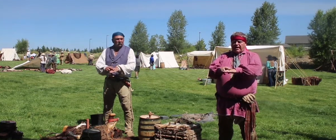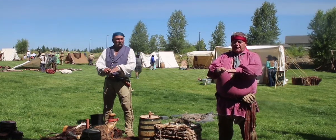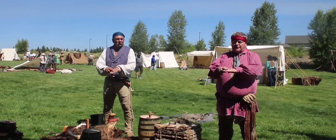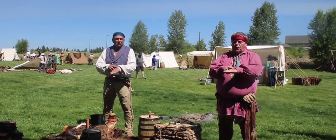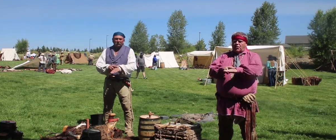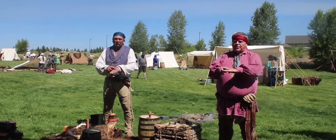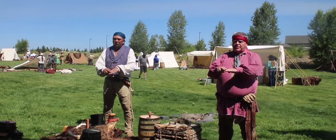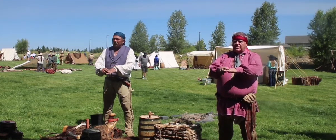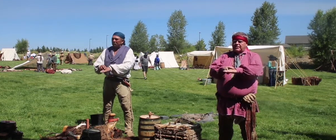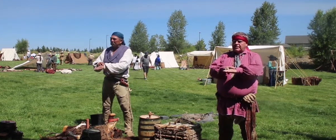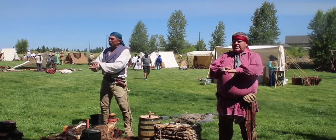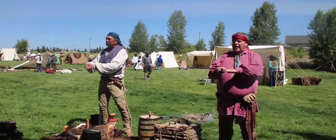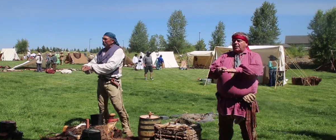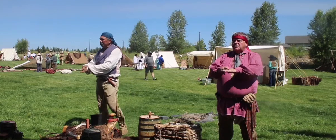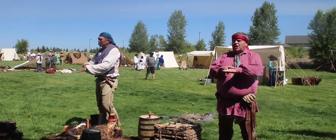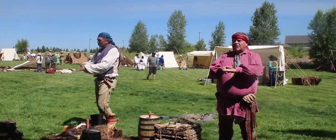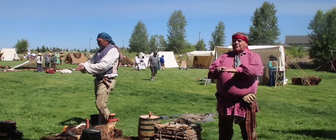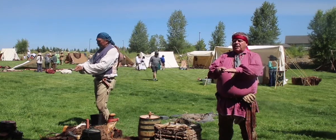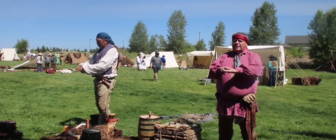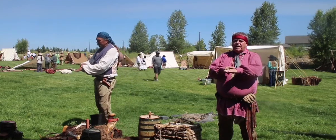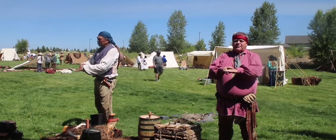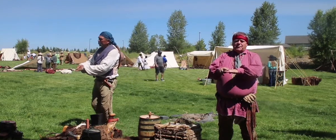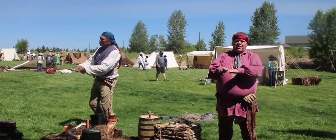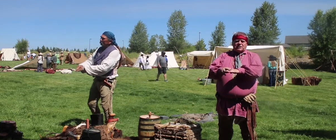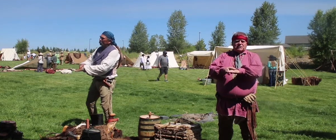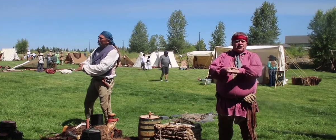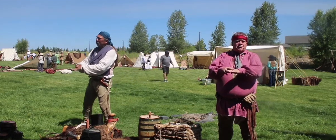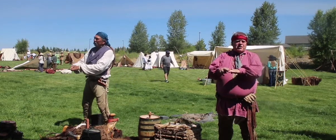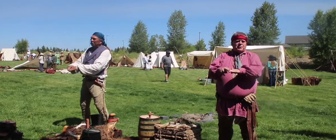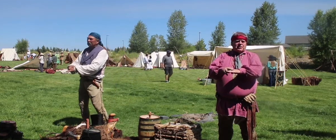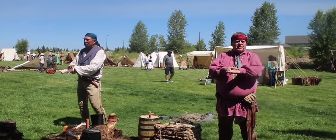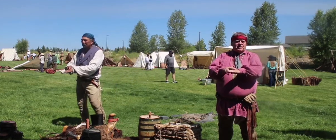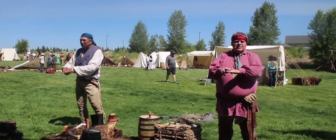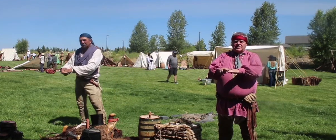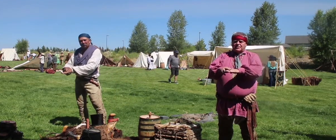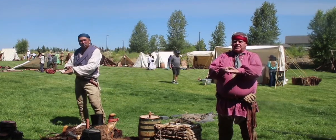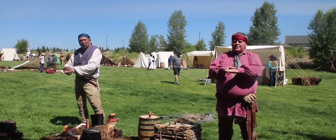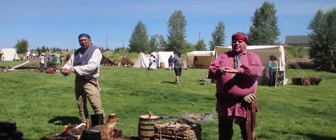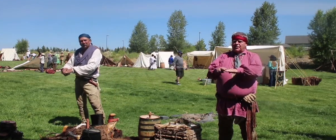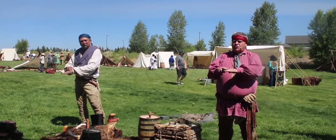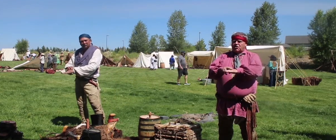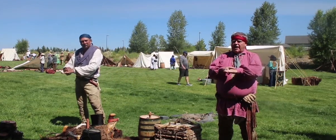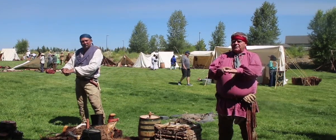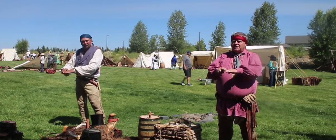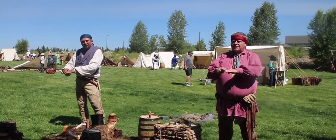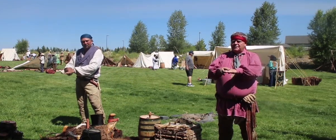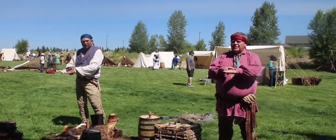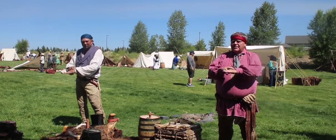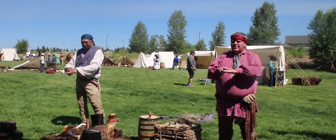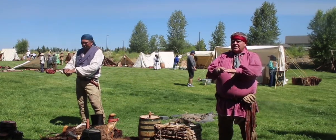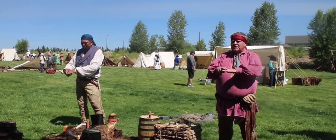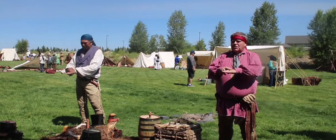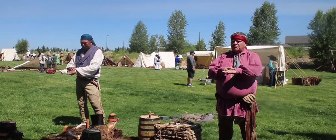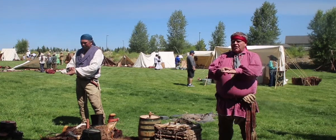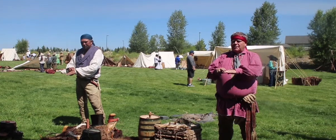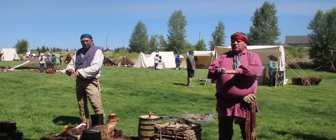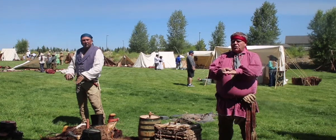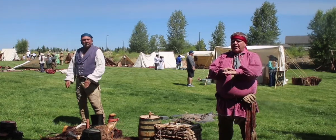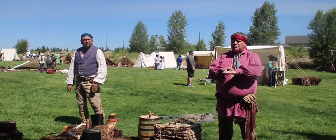and forth, now I'm talking about Native Americans, other people, Yes, other tribes. other tribes. So I'm talking about tribes now.